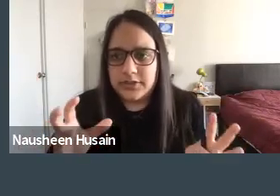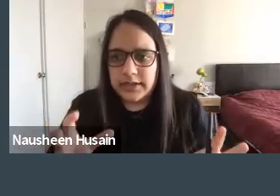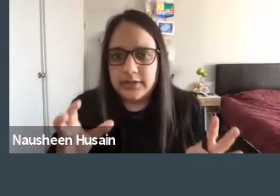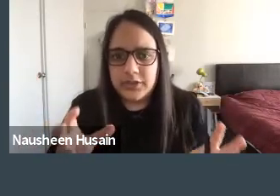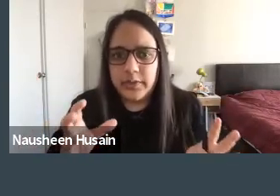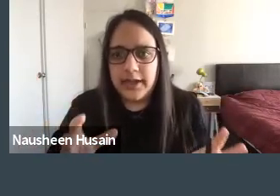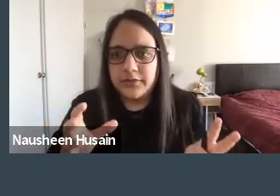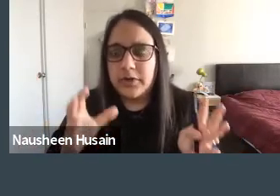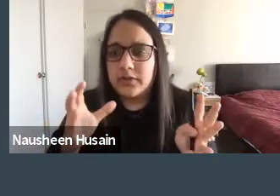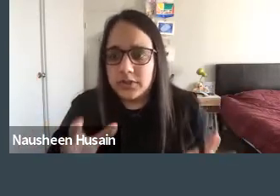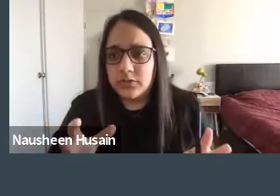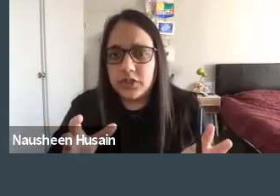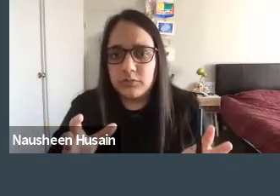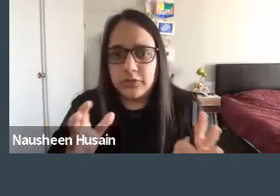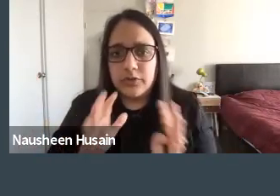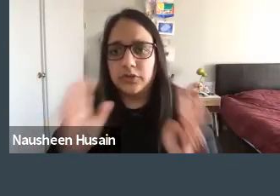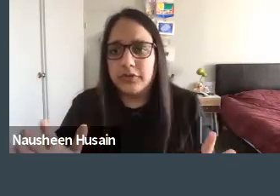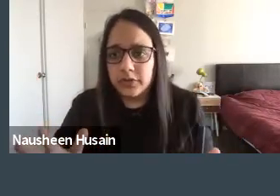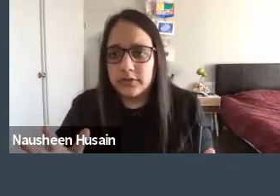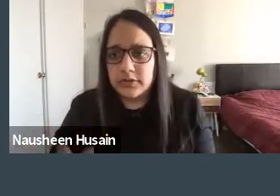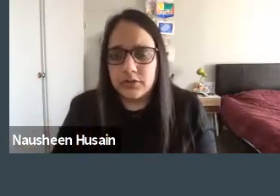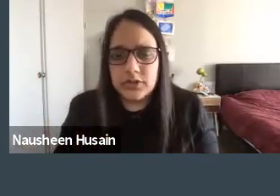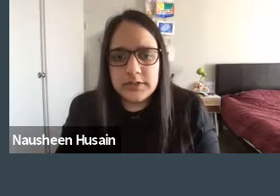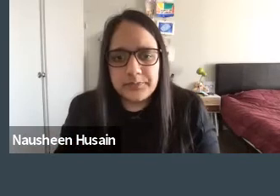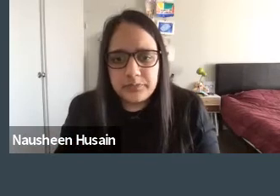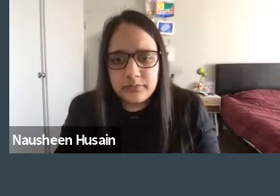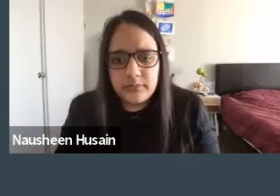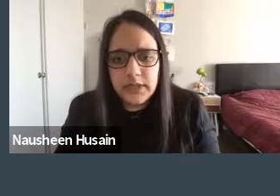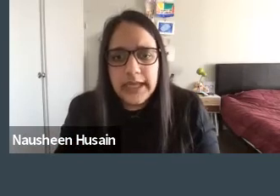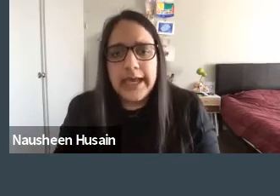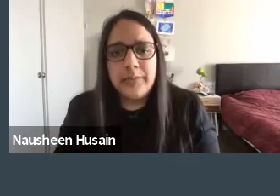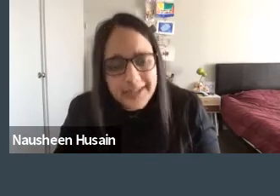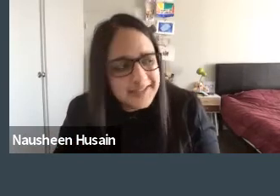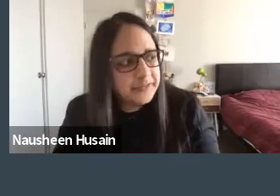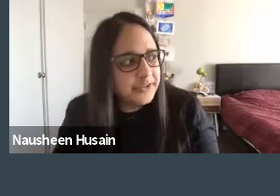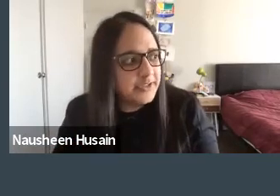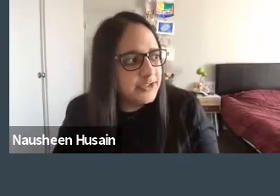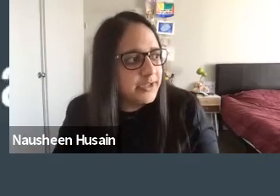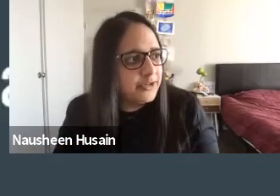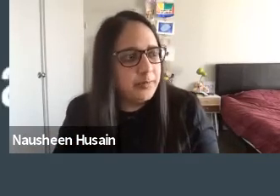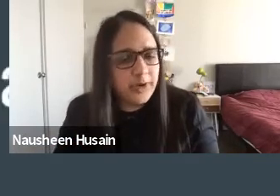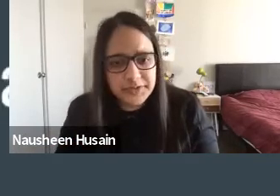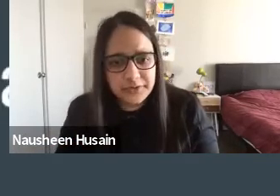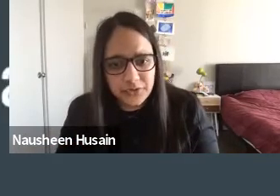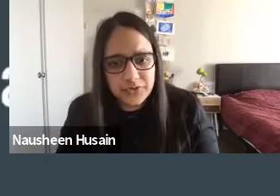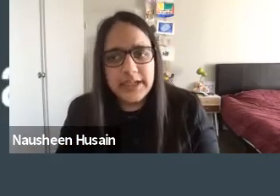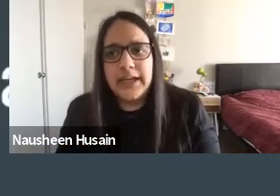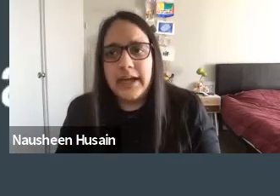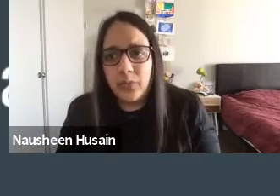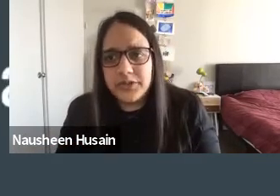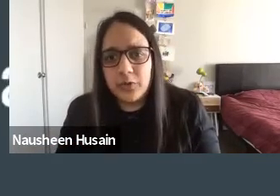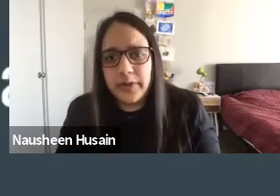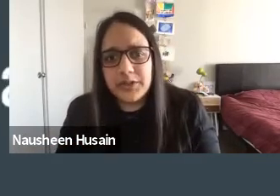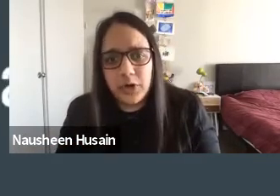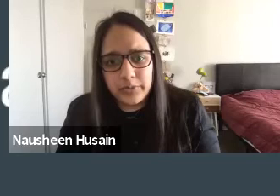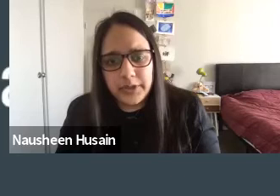an understanding that you might have about the situation before you look for solutions. And because I feel the need to end on a positive note, I